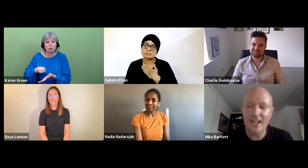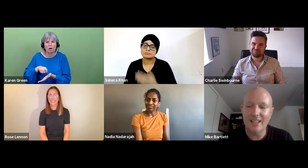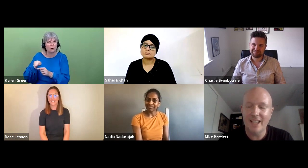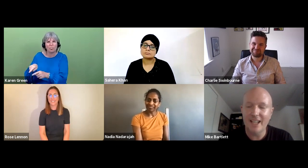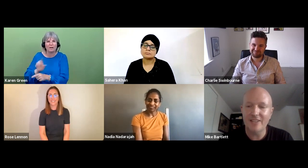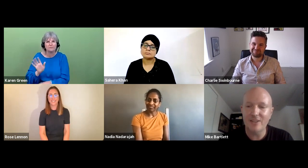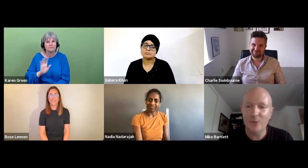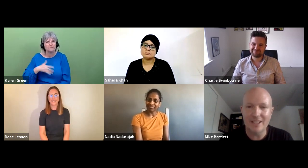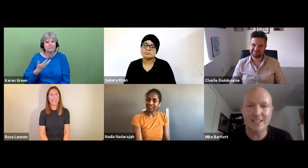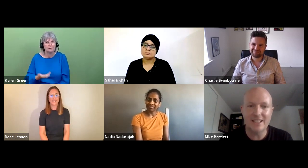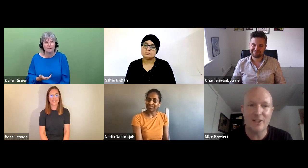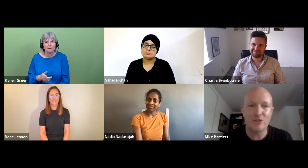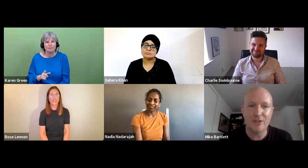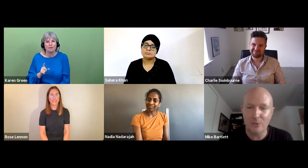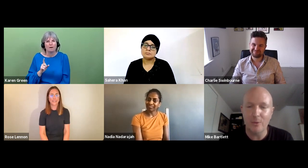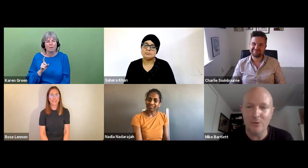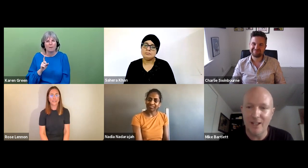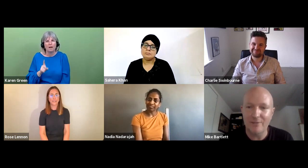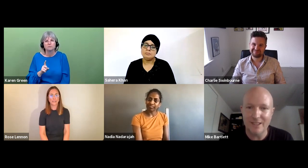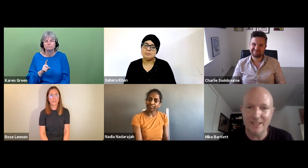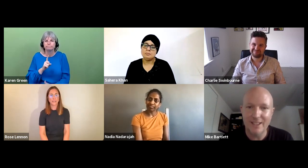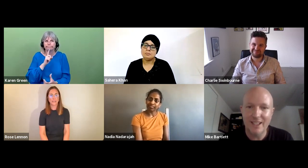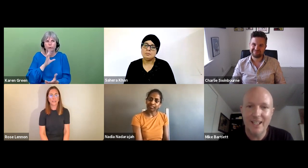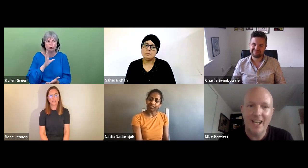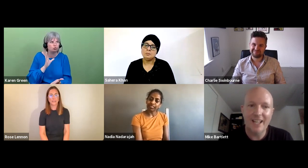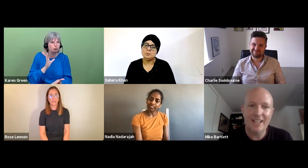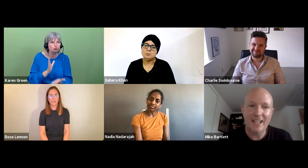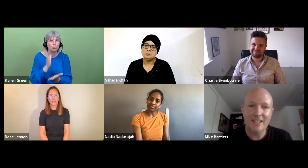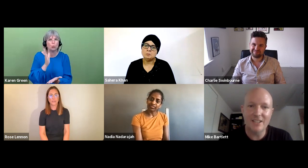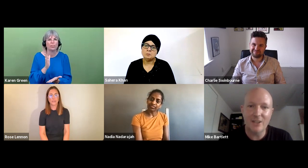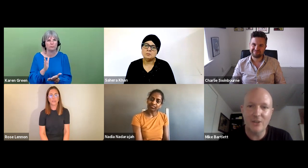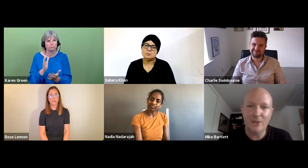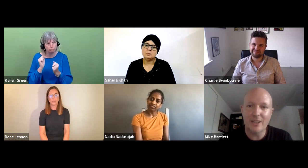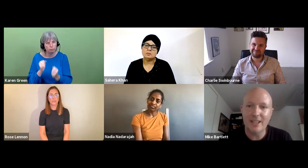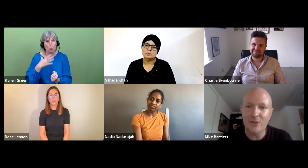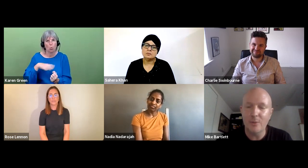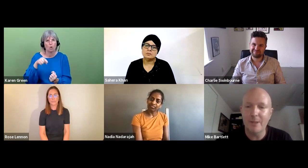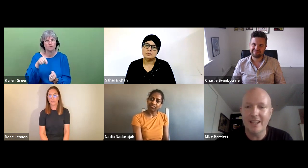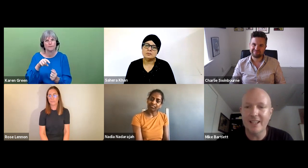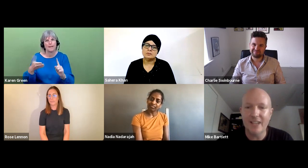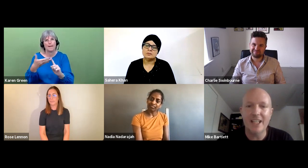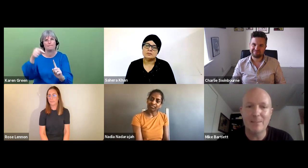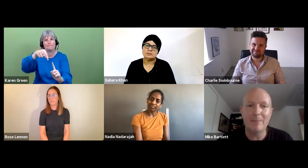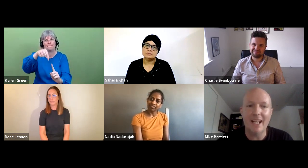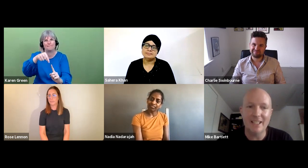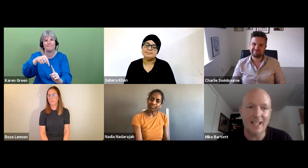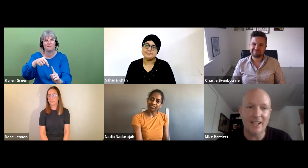And yet authenticity and truth is what we're all after. And you know, so I think that's all, but I think there's hay to be made in